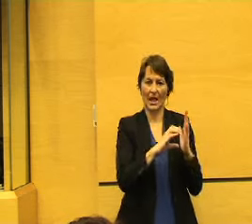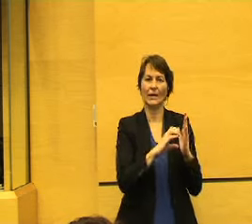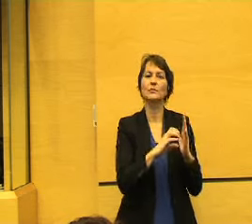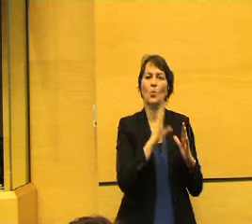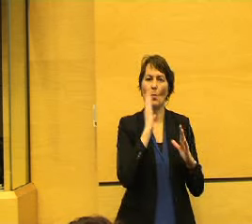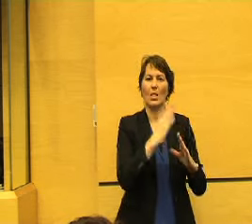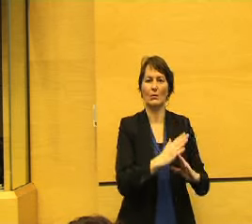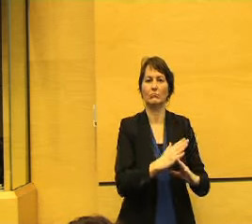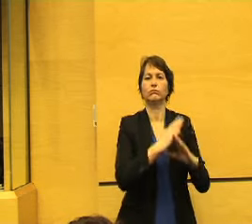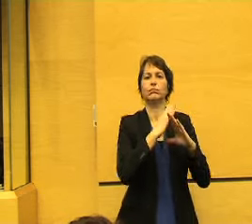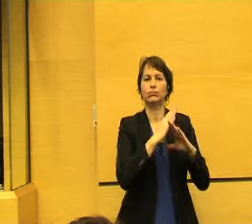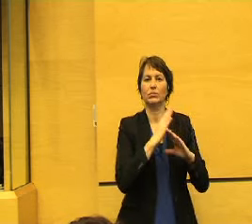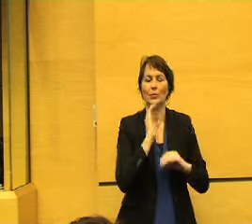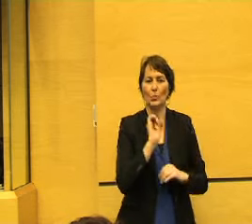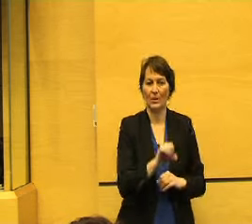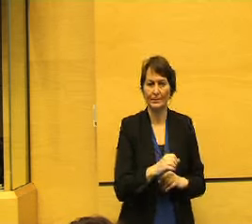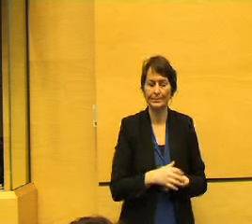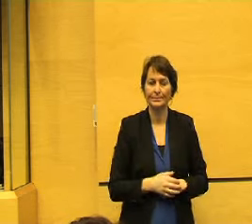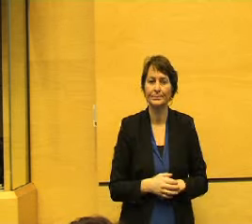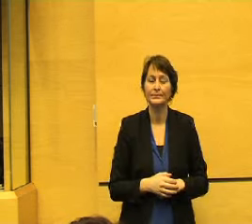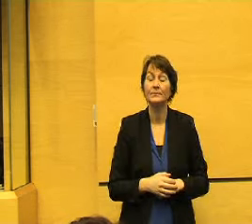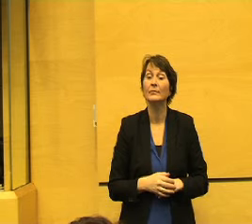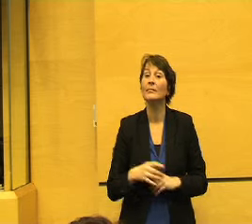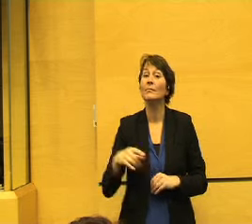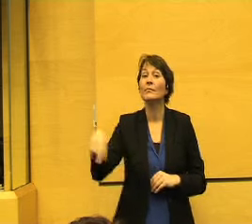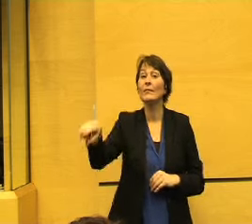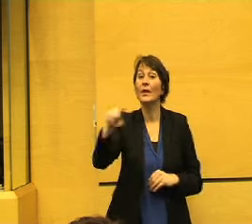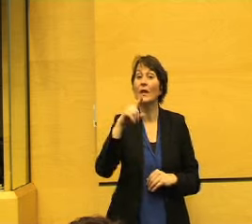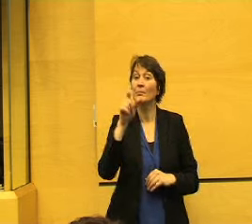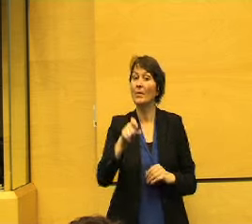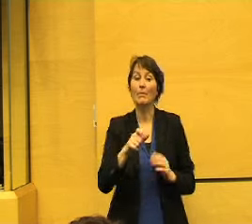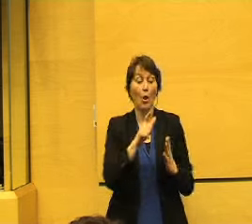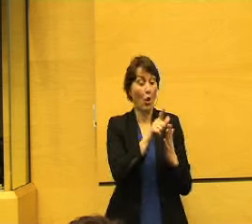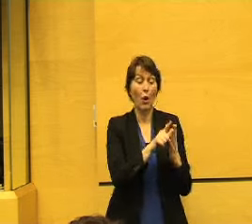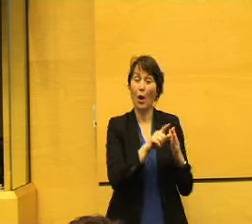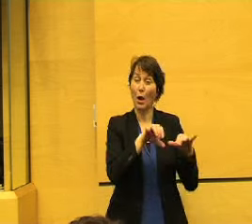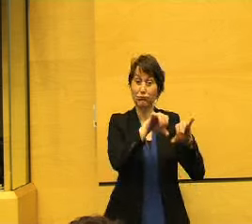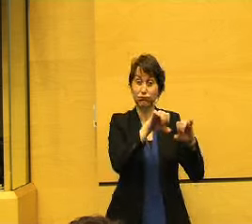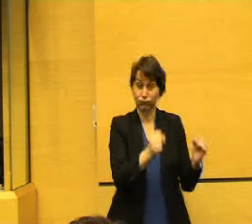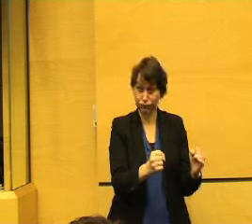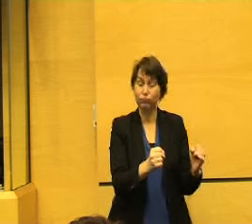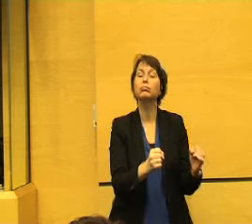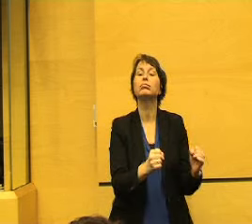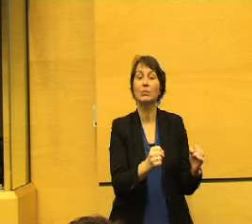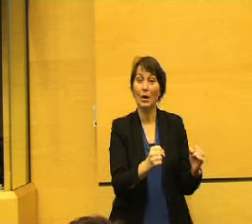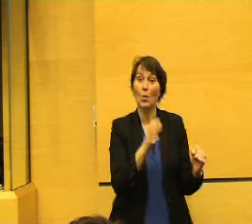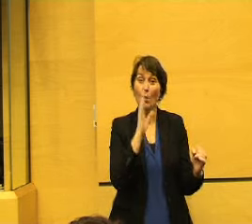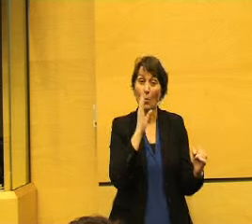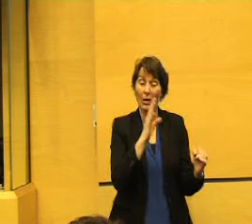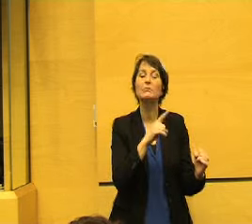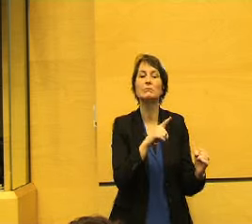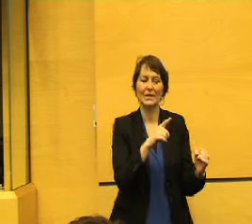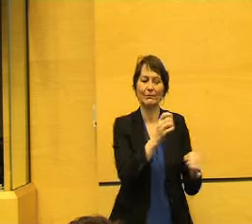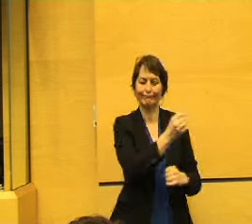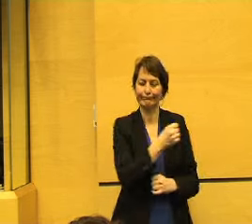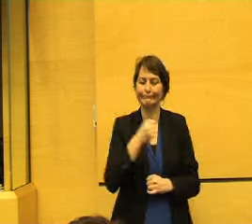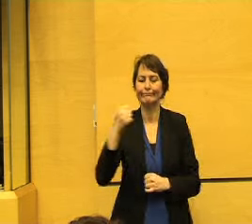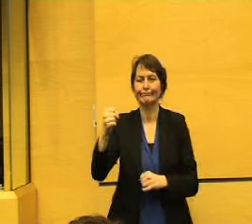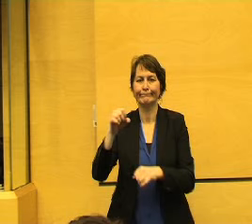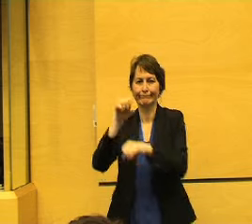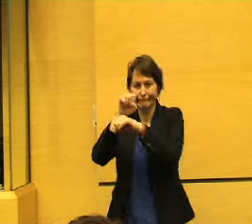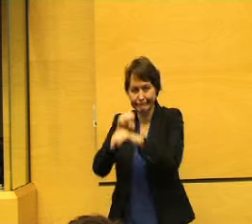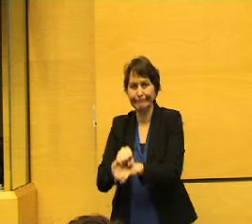law. The penalty for those violating this law include the imprisonment or fine or